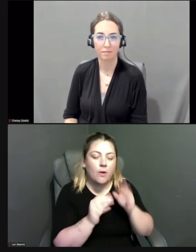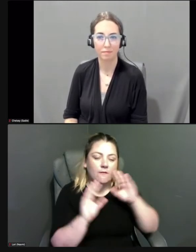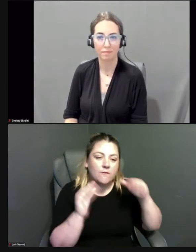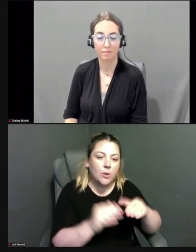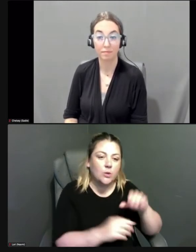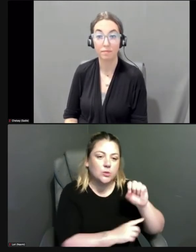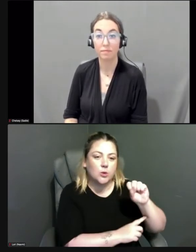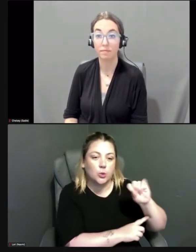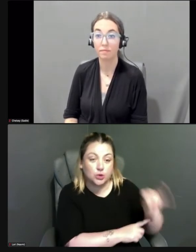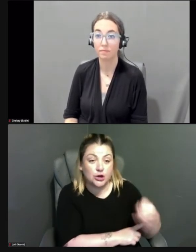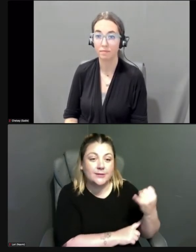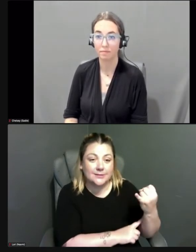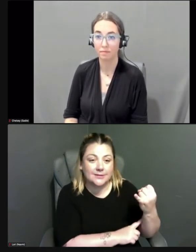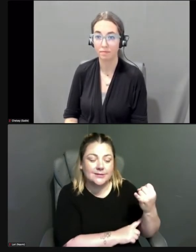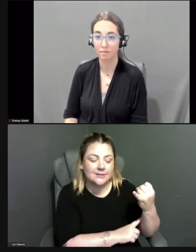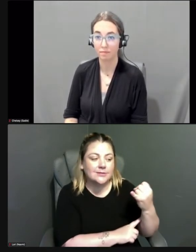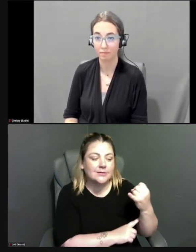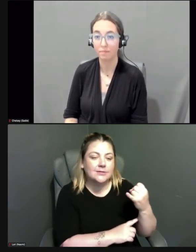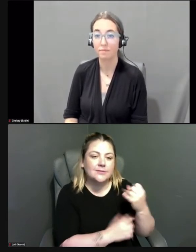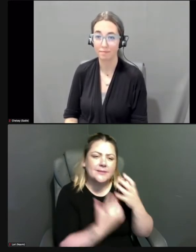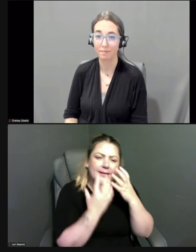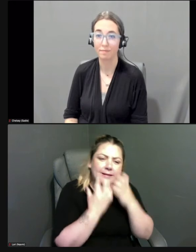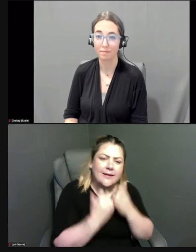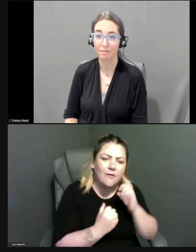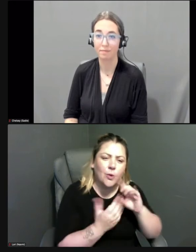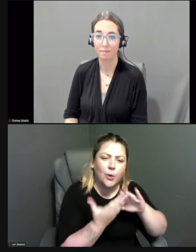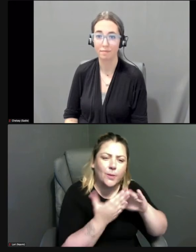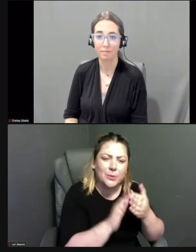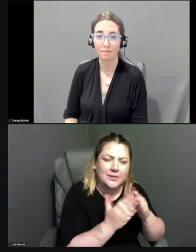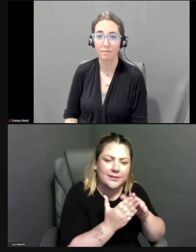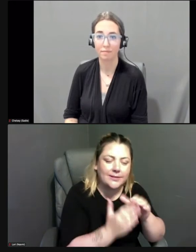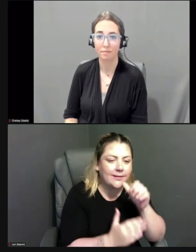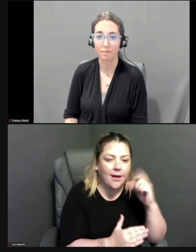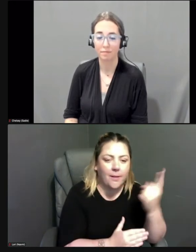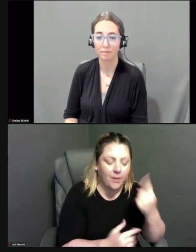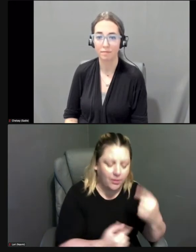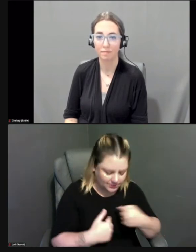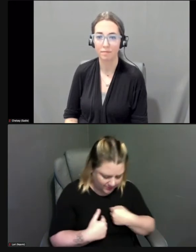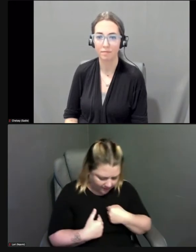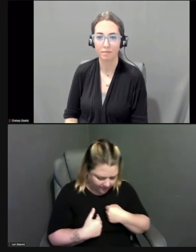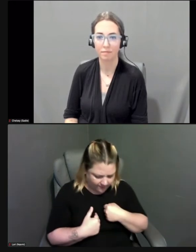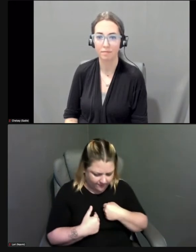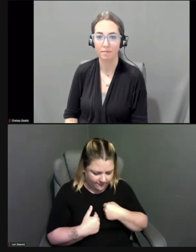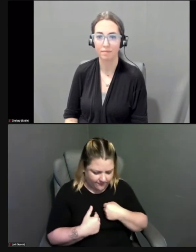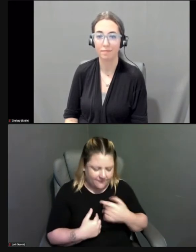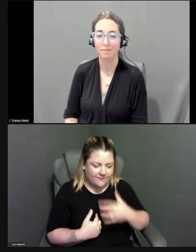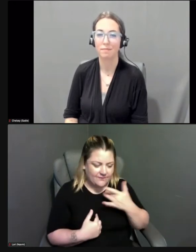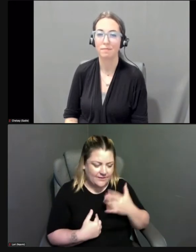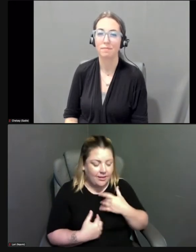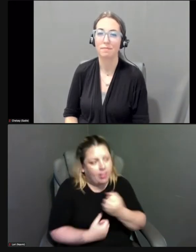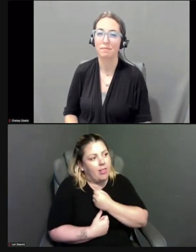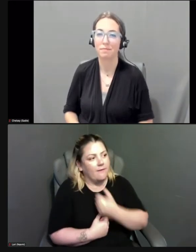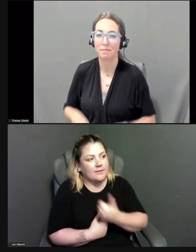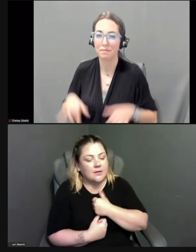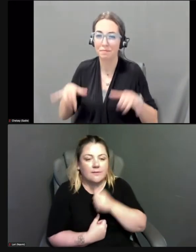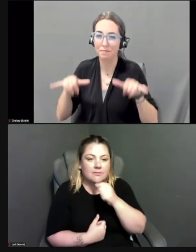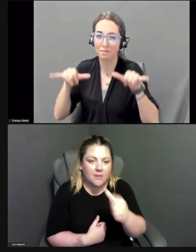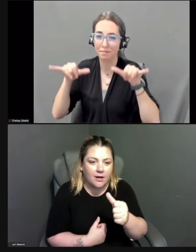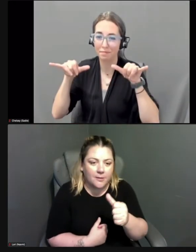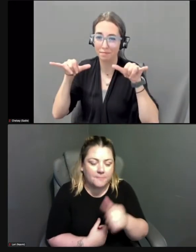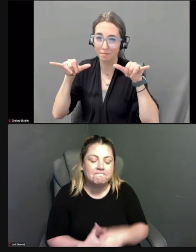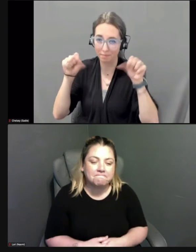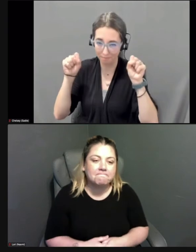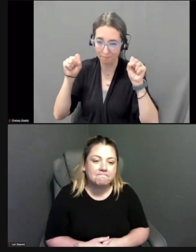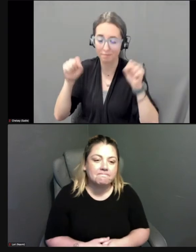and community care than it is just about how we feel about ourselves. Yes. Basically, my relationship to all of this has